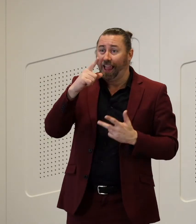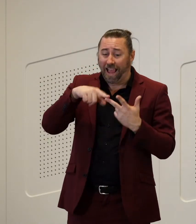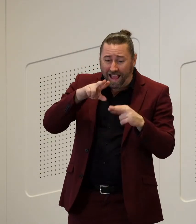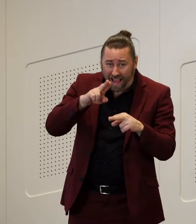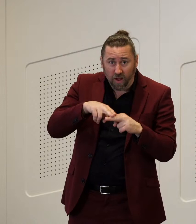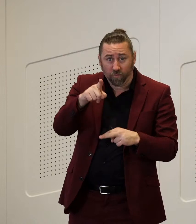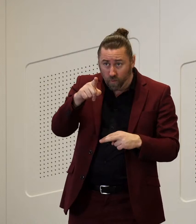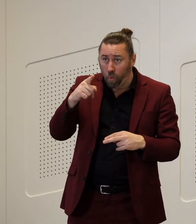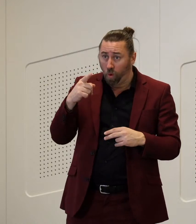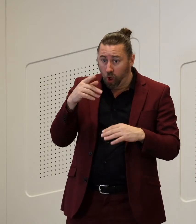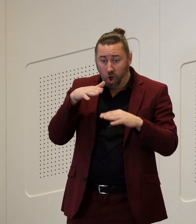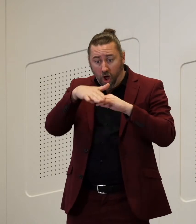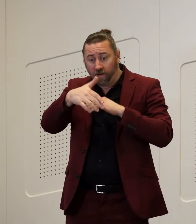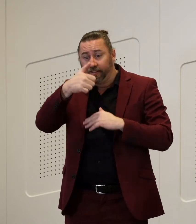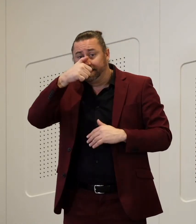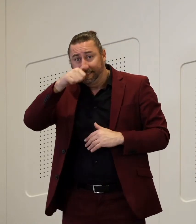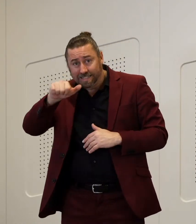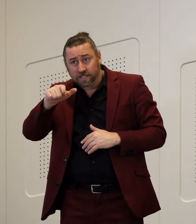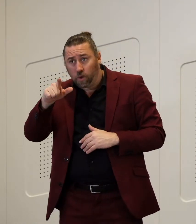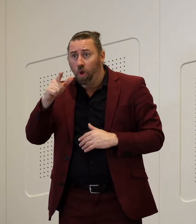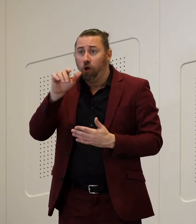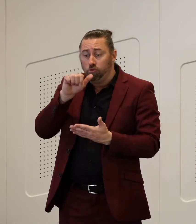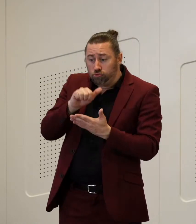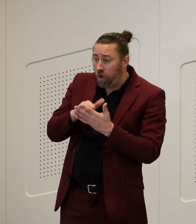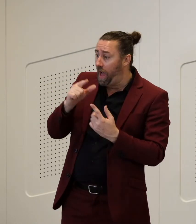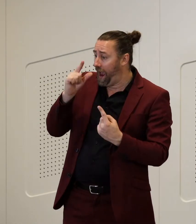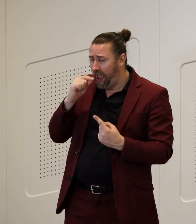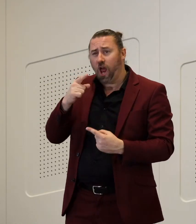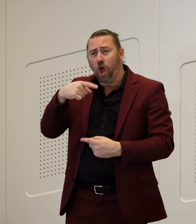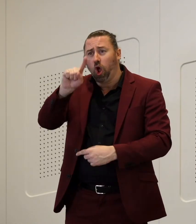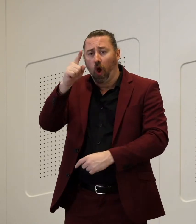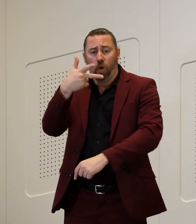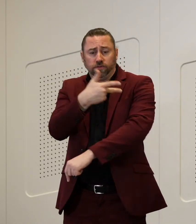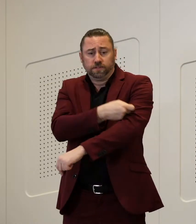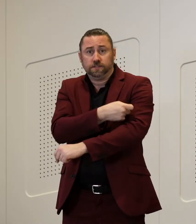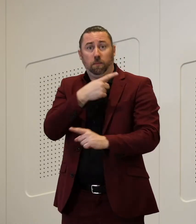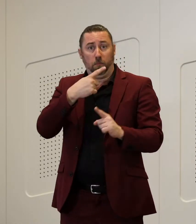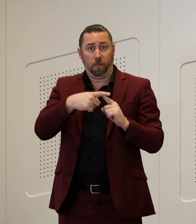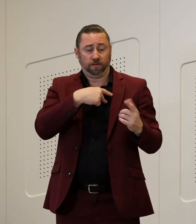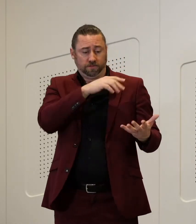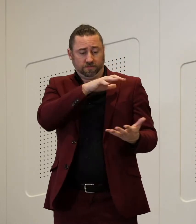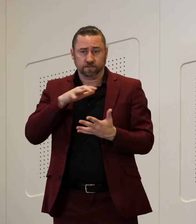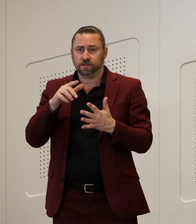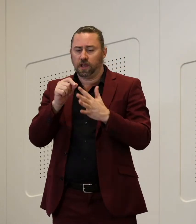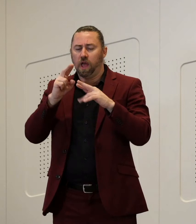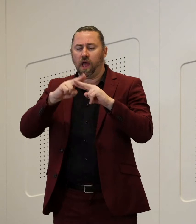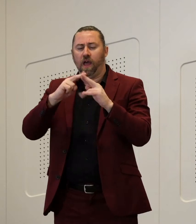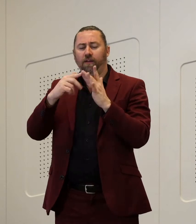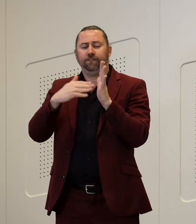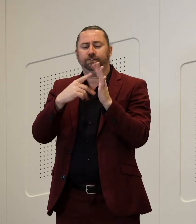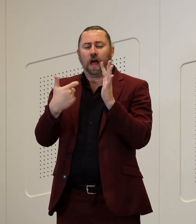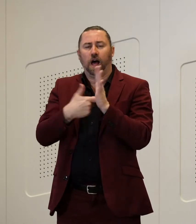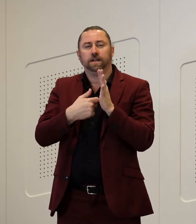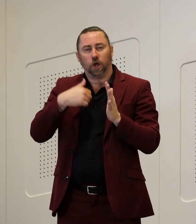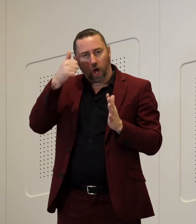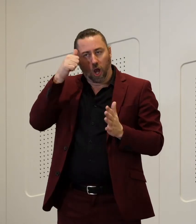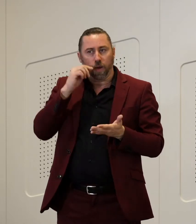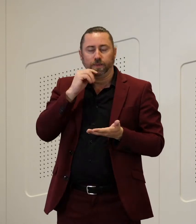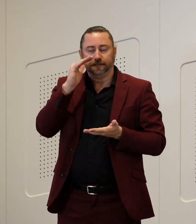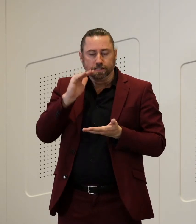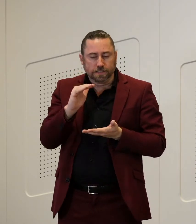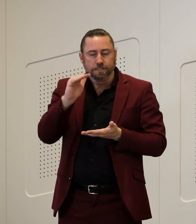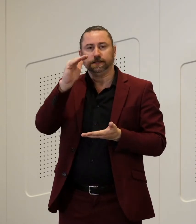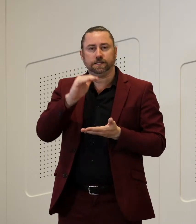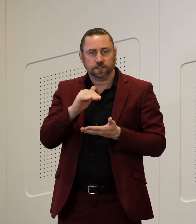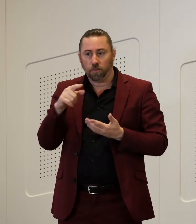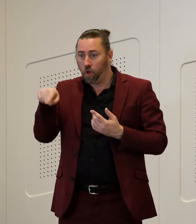eligible and you are 60 plus. We know that we have limited stock of Pfizer, so we'll continue to honour all of those bookings we